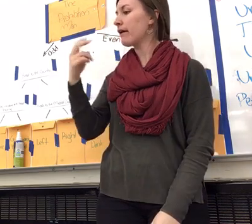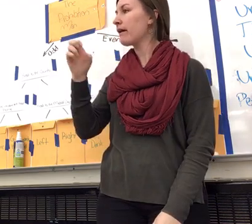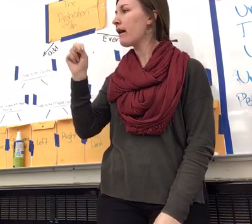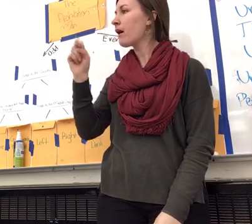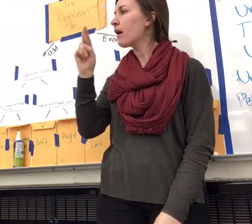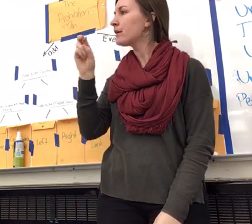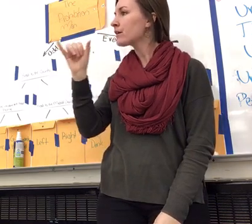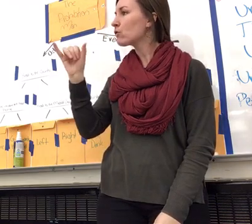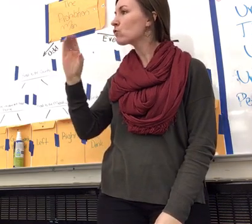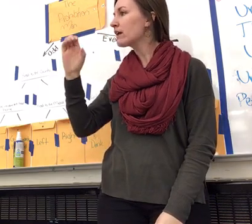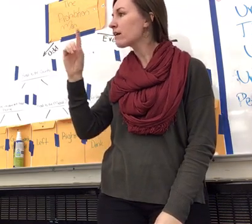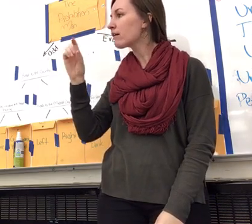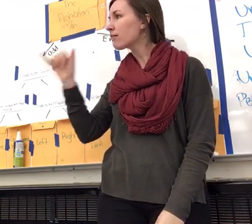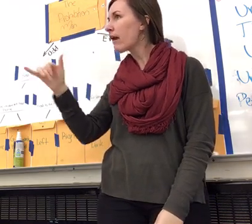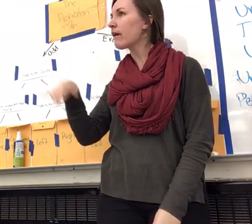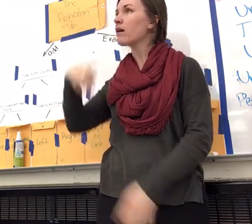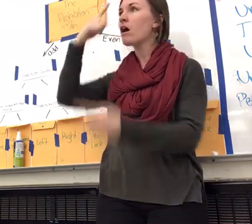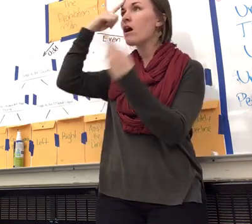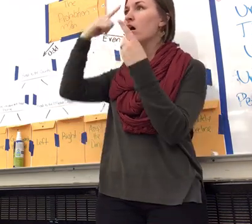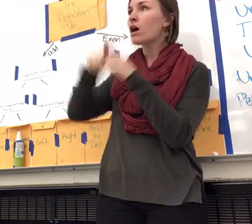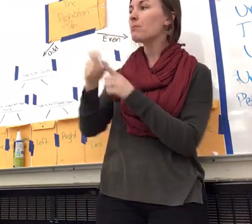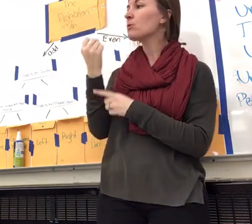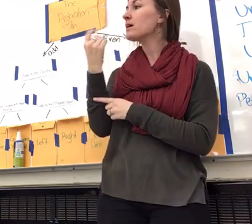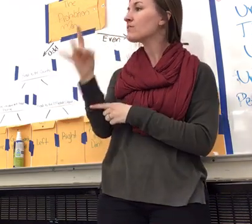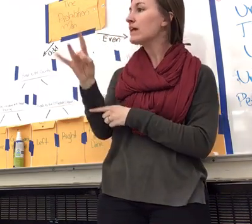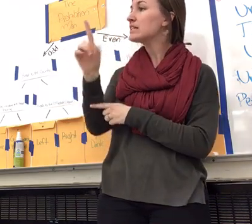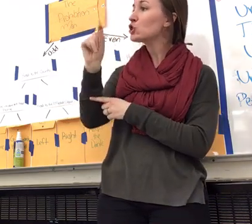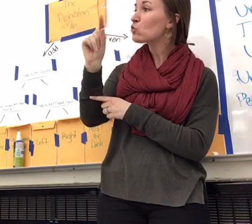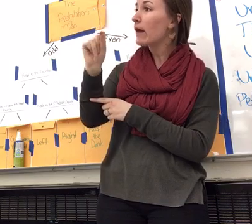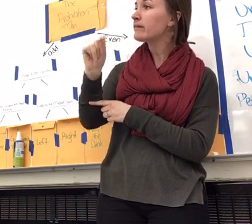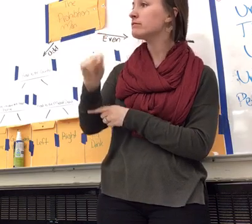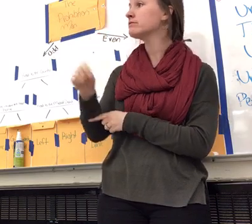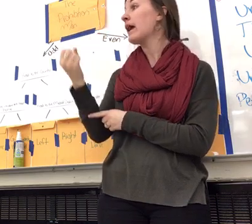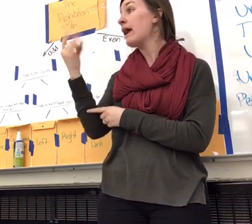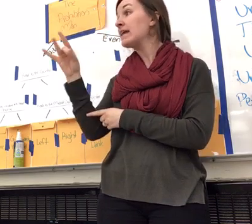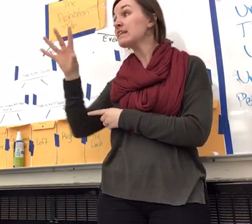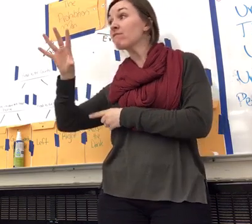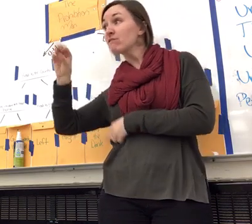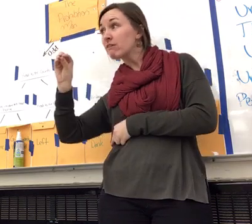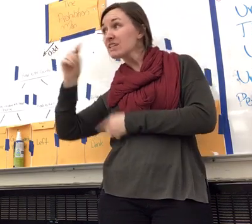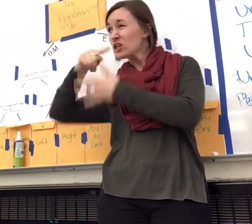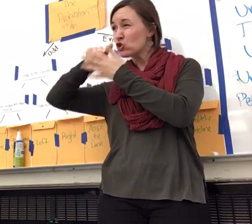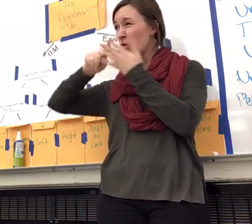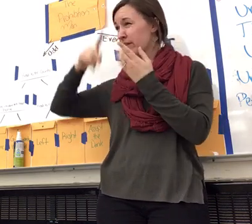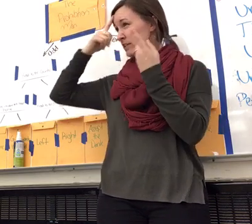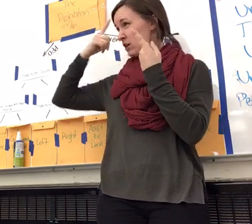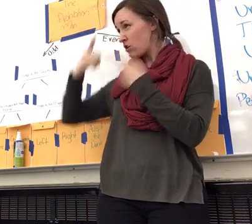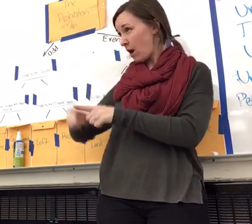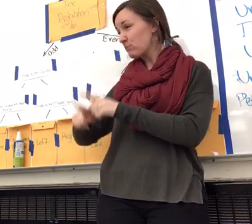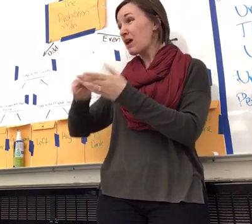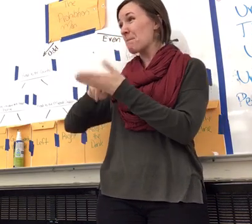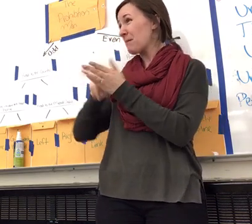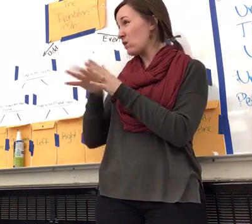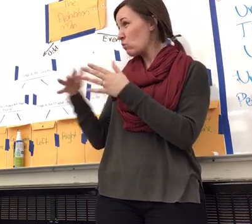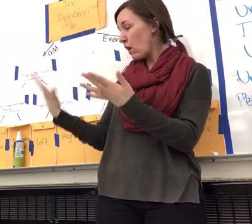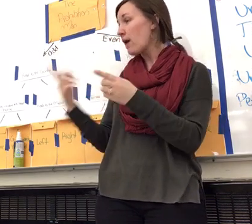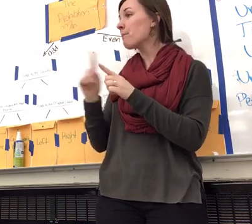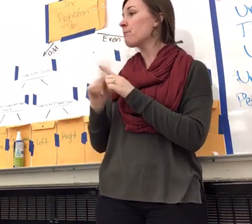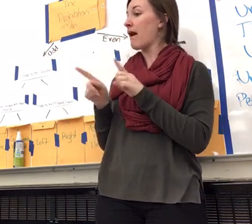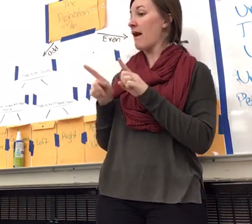1820, Wilmot Proviso, Compromise of 1850. But as these compromises happen, it begins to really disintegrate and